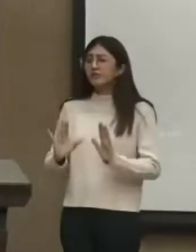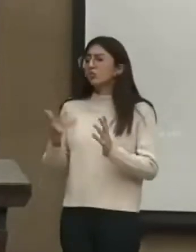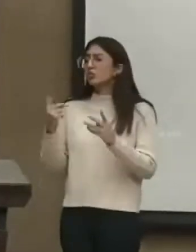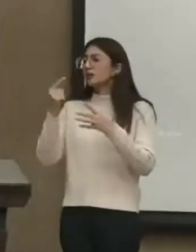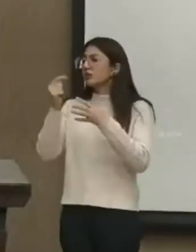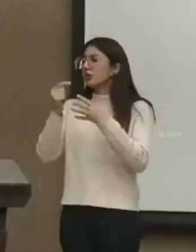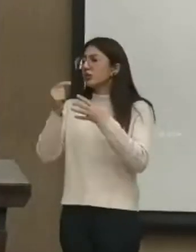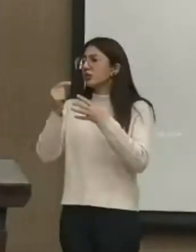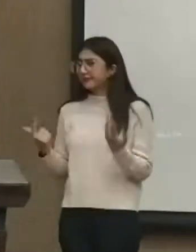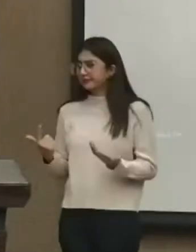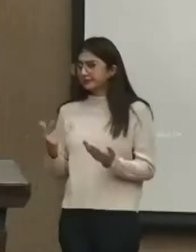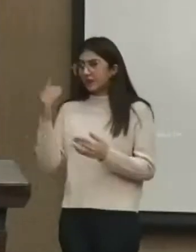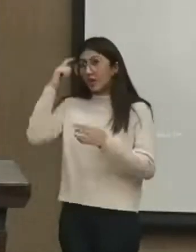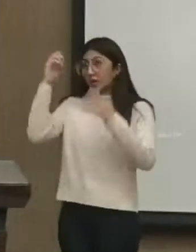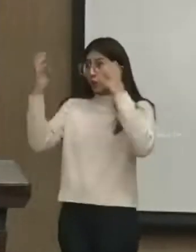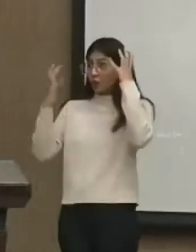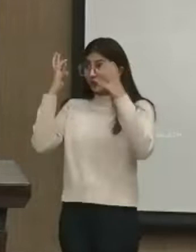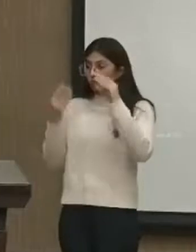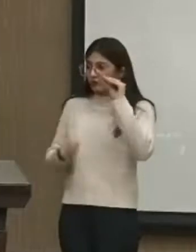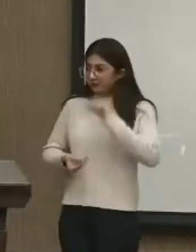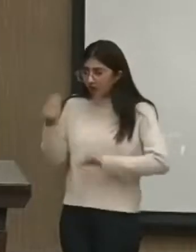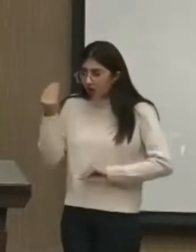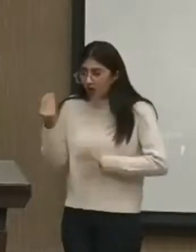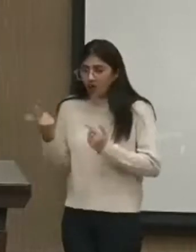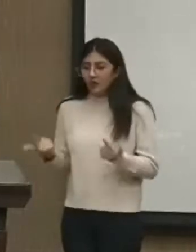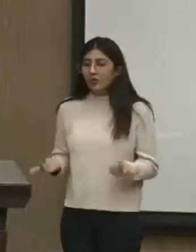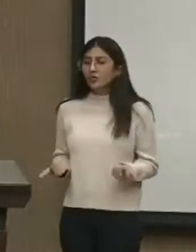I think, innovation, thinking out of the box,